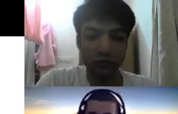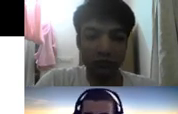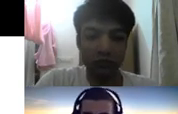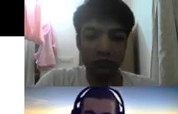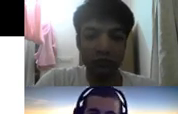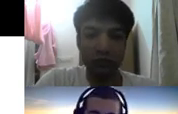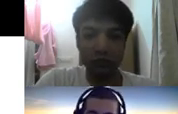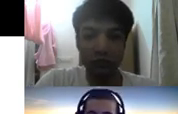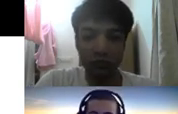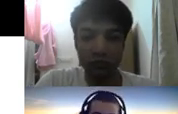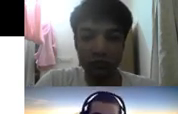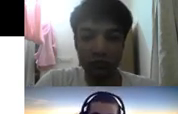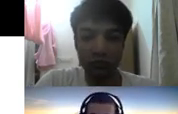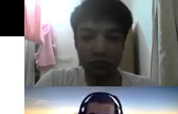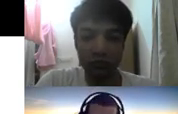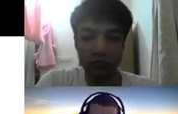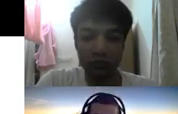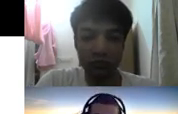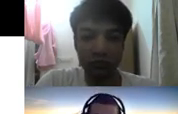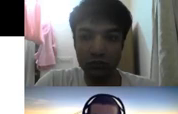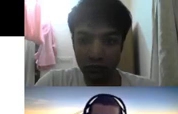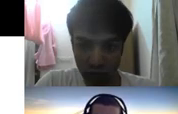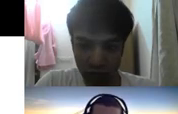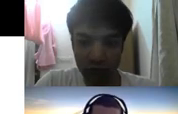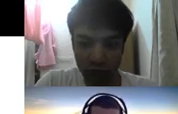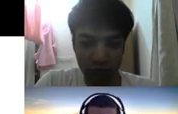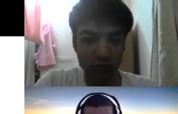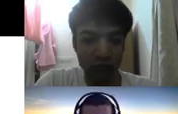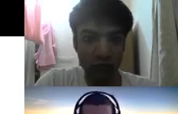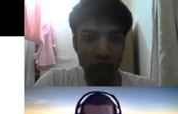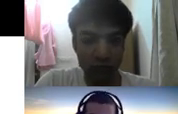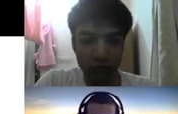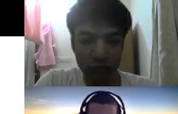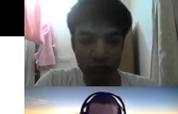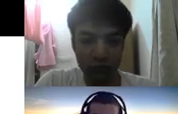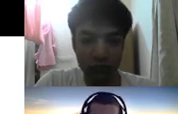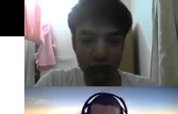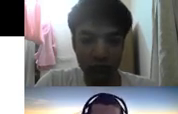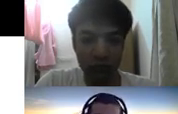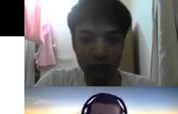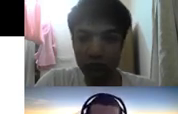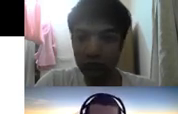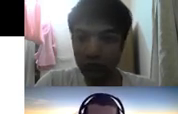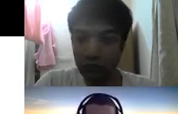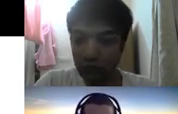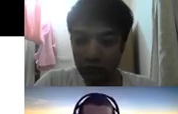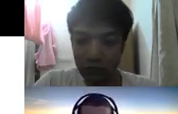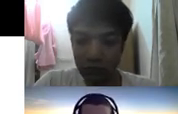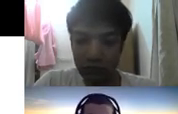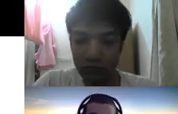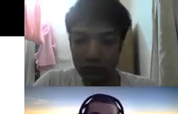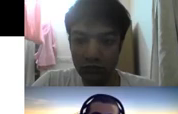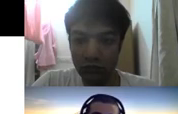with Zoom and Google Meet, and it's quite funny and interesting to hear what every group of signing does in order to get